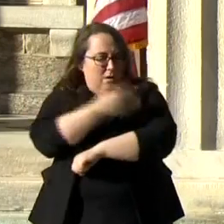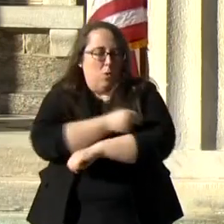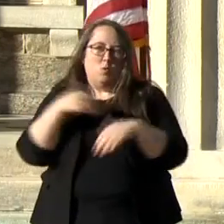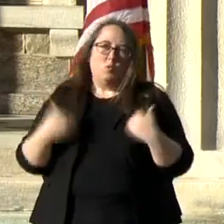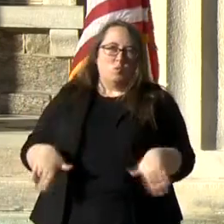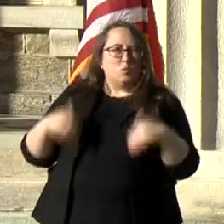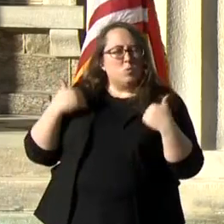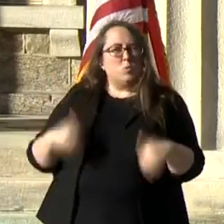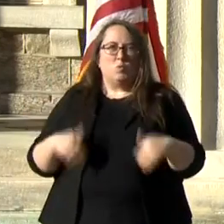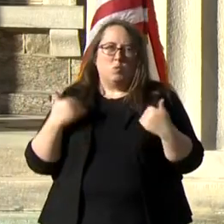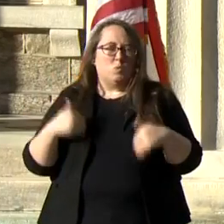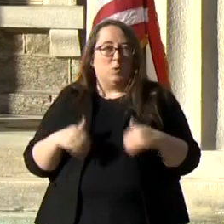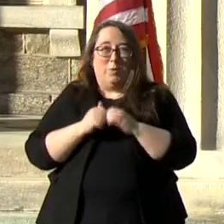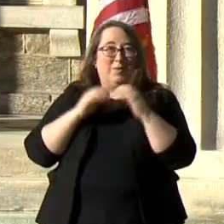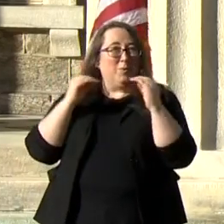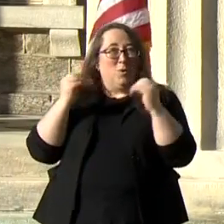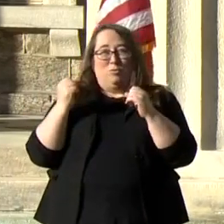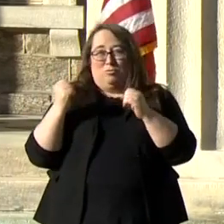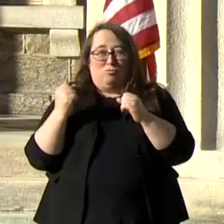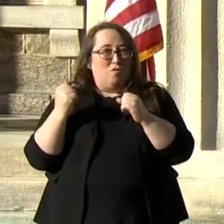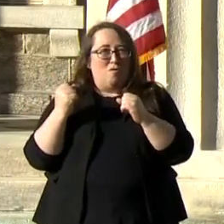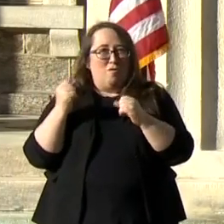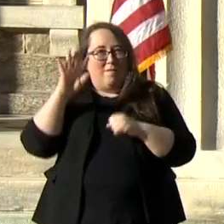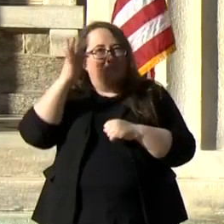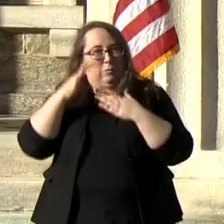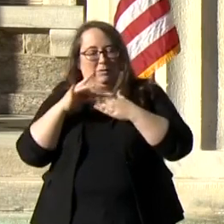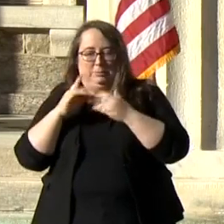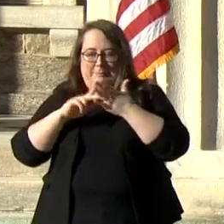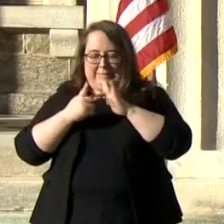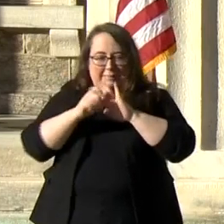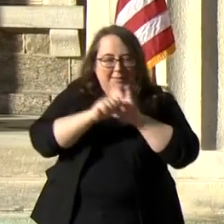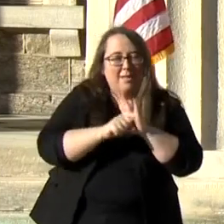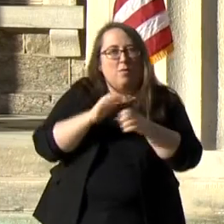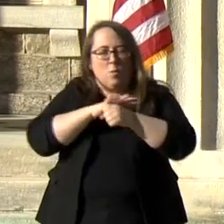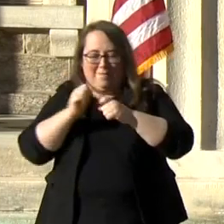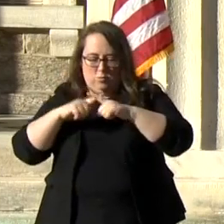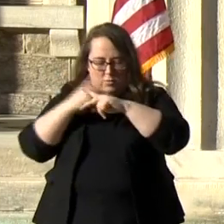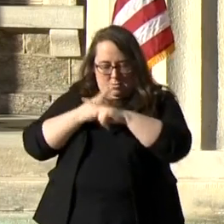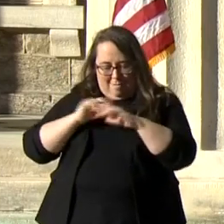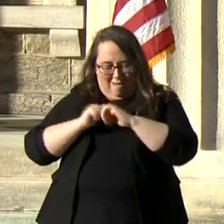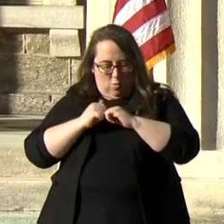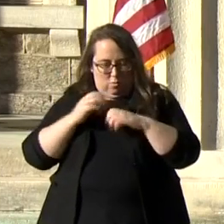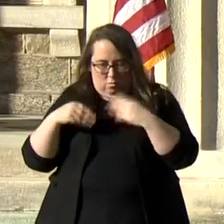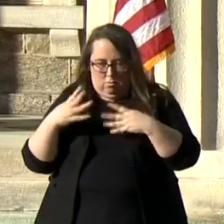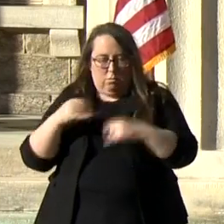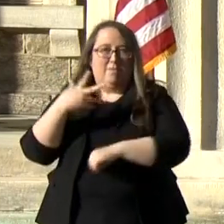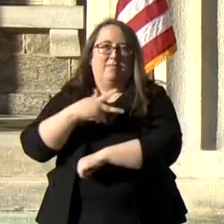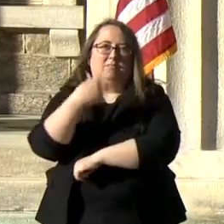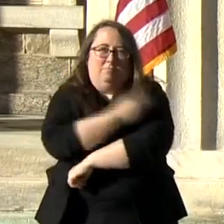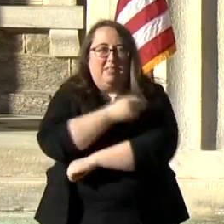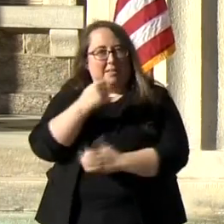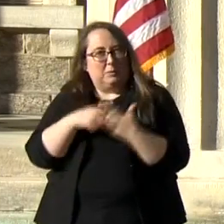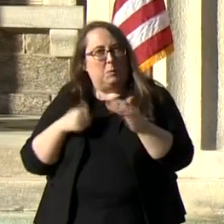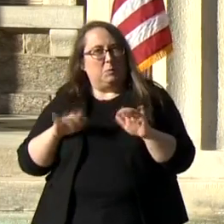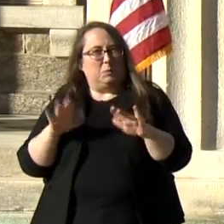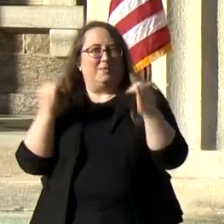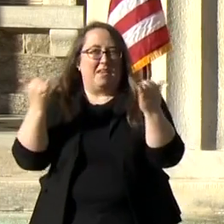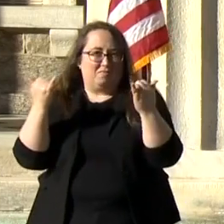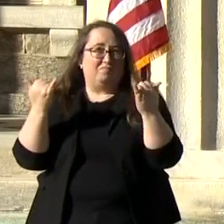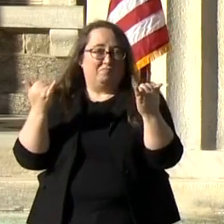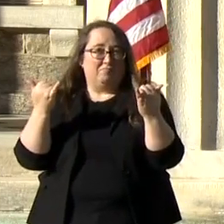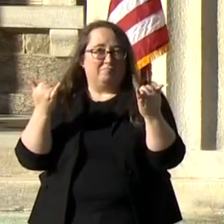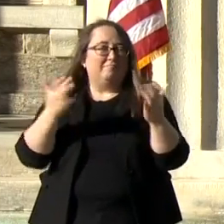the absence of strong federal leadership, it has been up to state and local leaders to get the job done. And Johnny O adds that it will